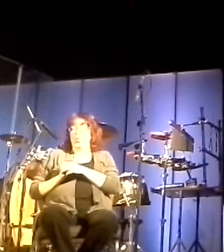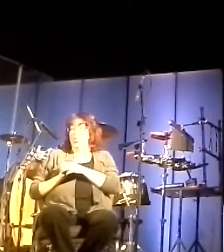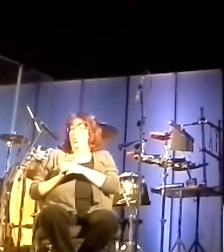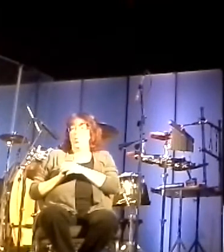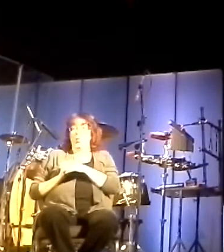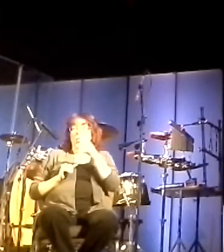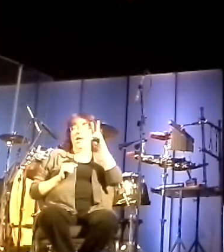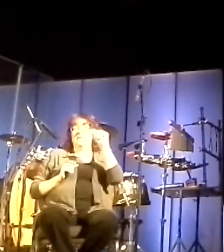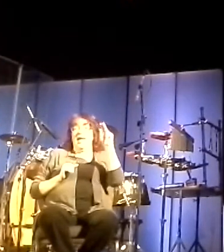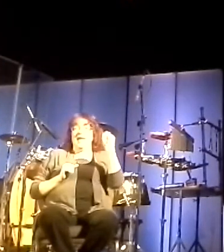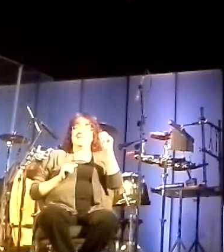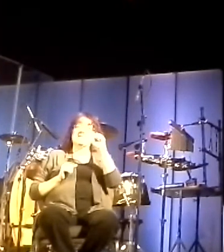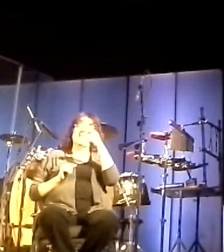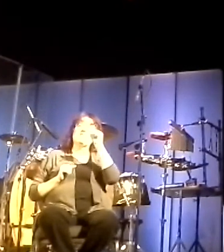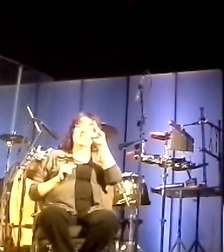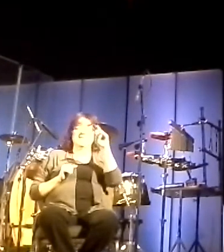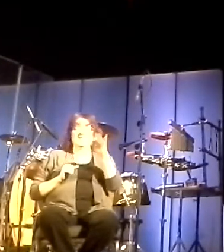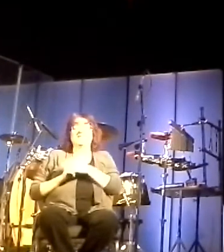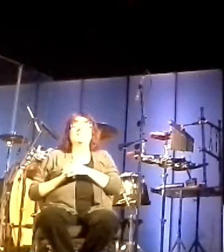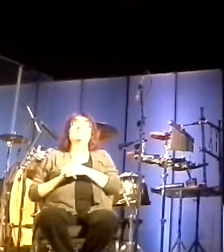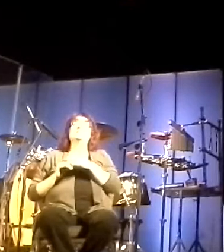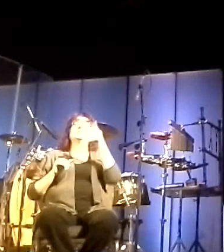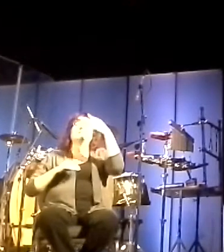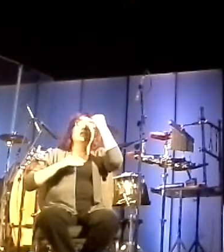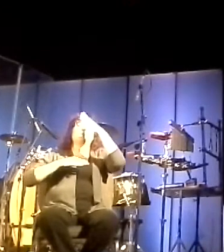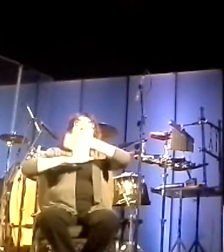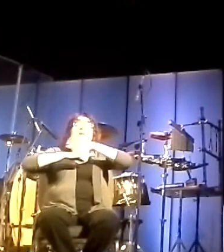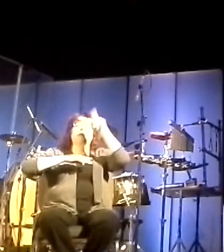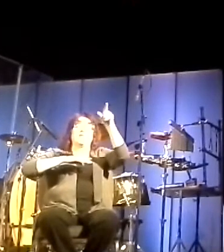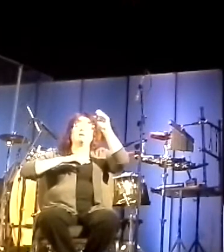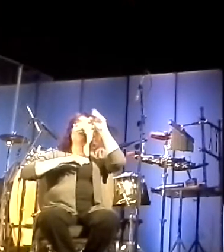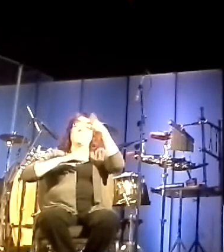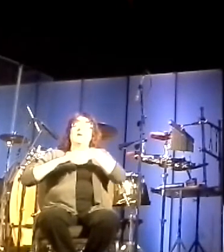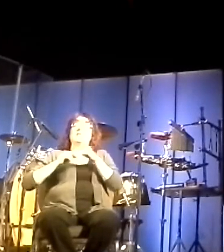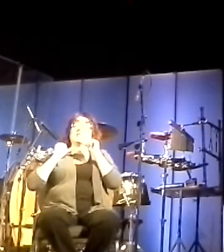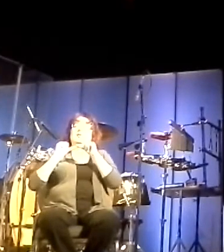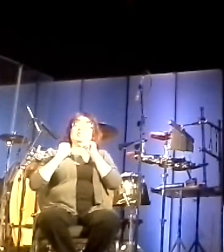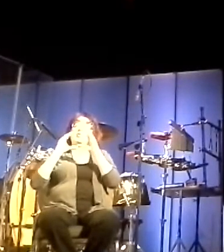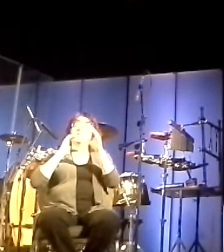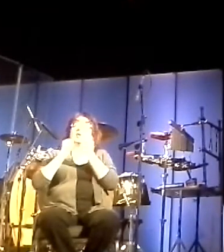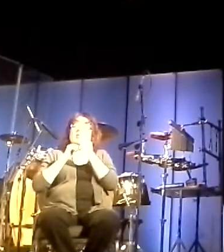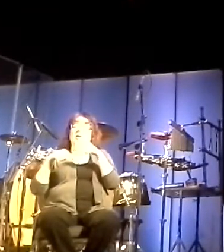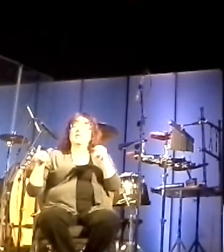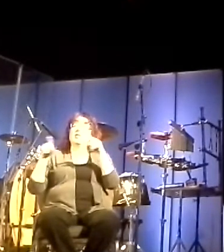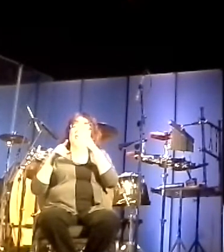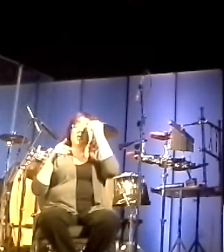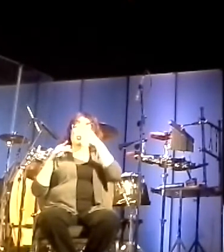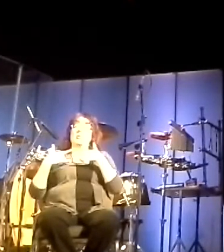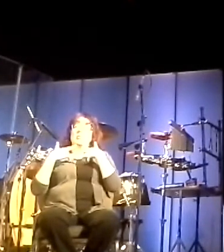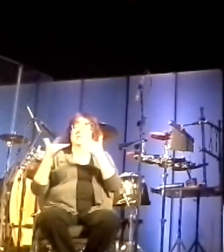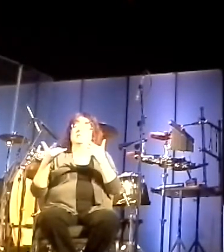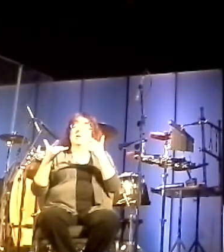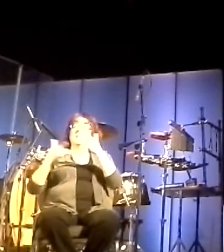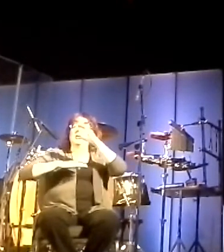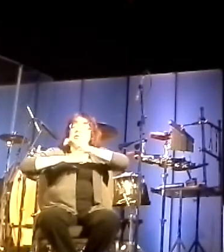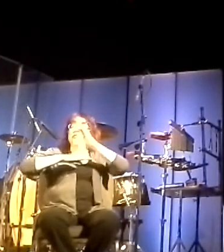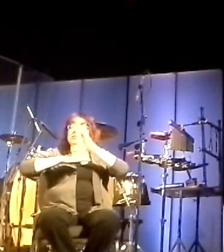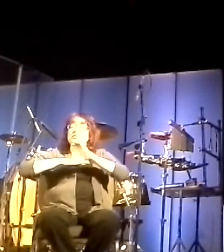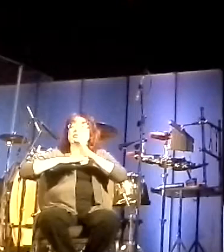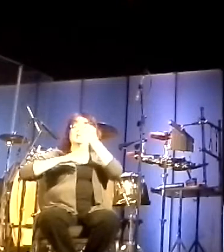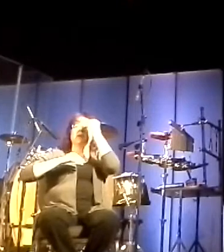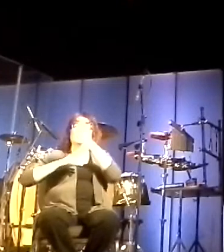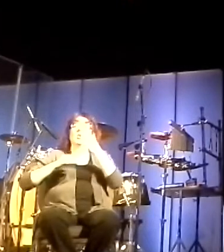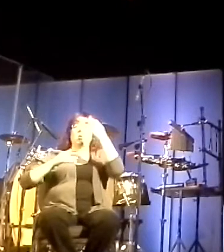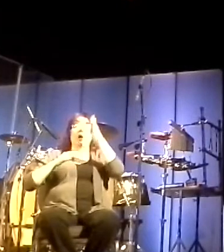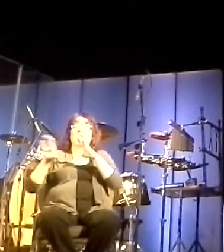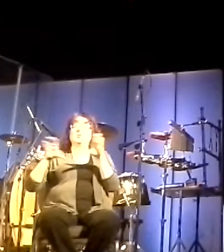there. Gotcha. So yes, stop at the information center. That way we can continue to communicate with you, let you know what's going on at the church, let you know